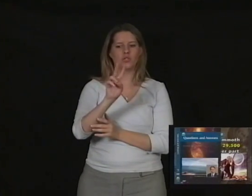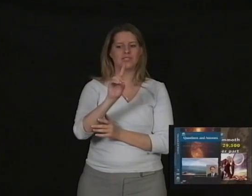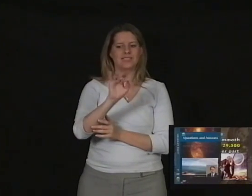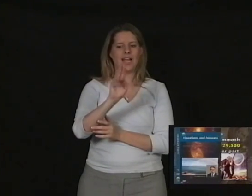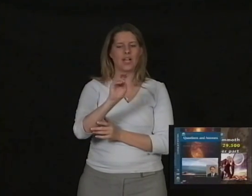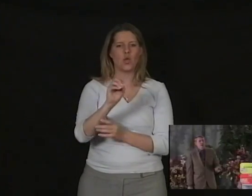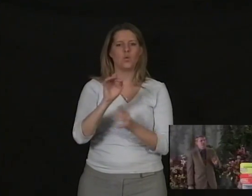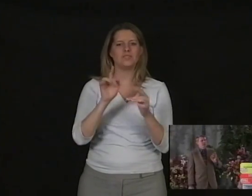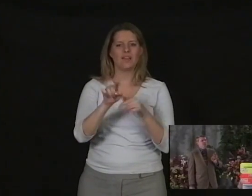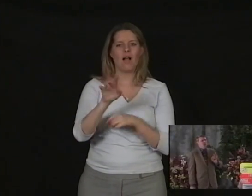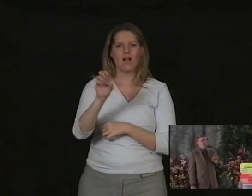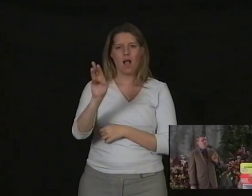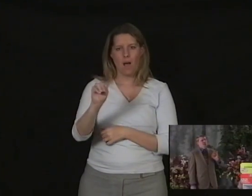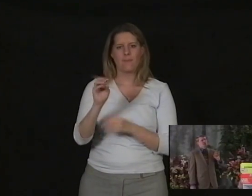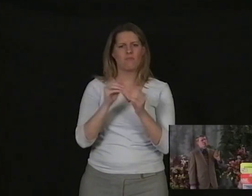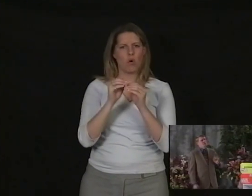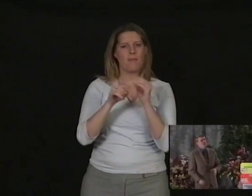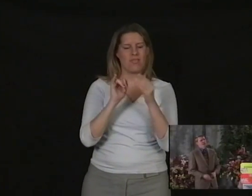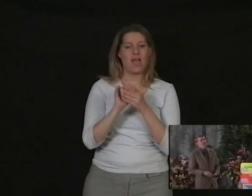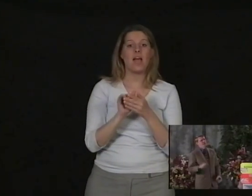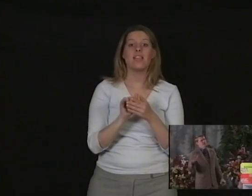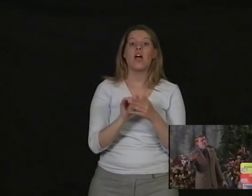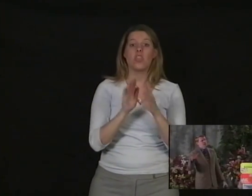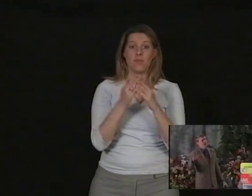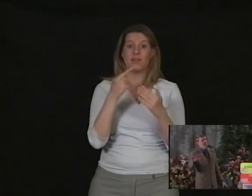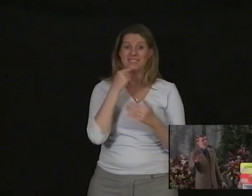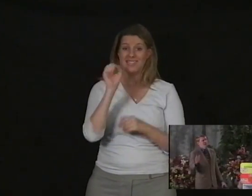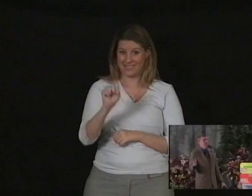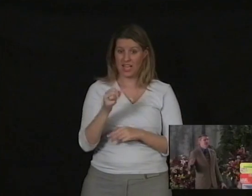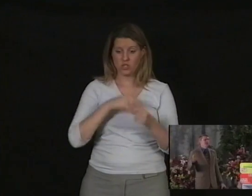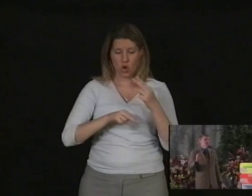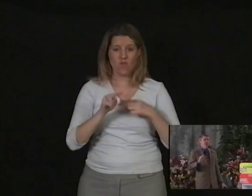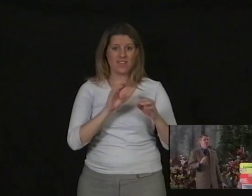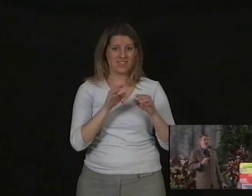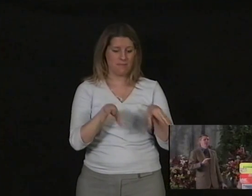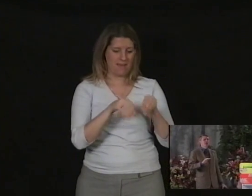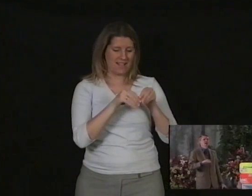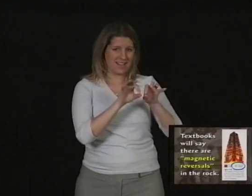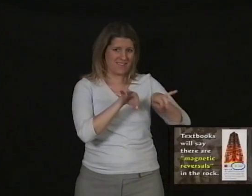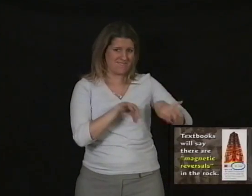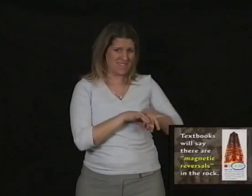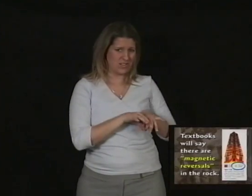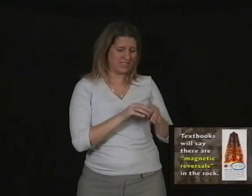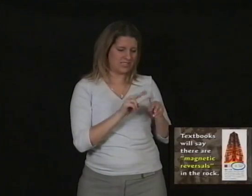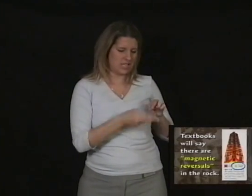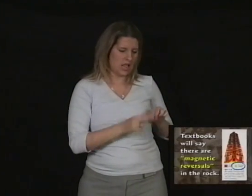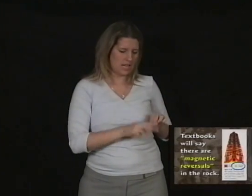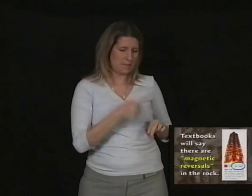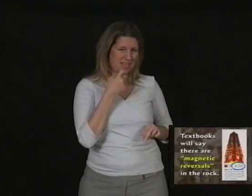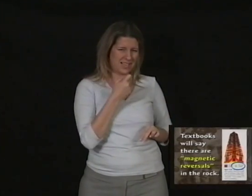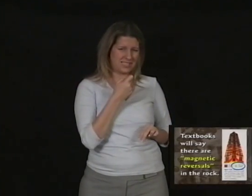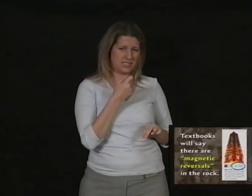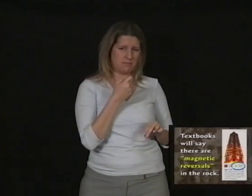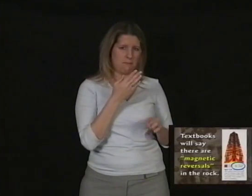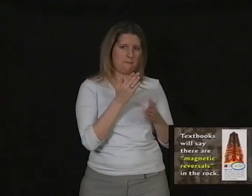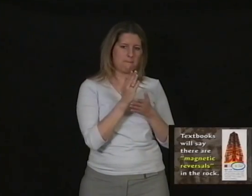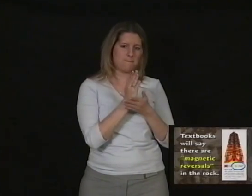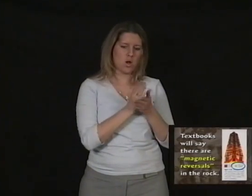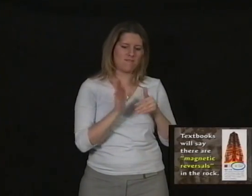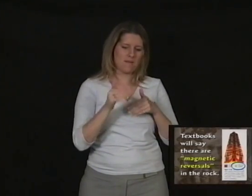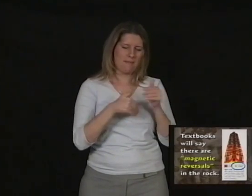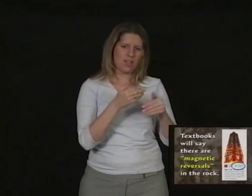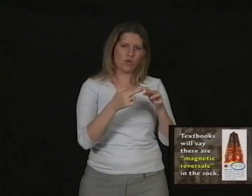carbon dating. The textbook says, well, yes, Hovind, the magnetic field is declining, but that's because it's part of a pattern of reversals. It's getting ready to